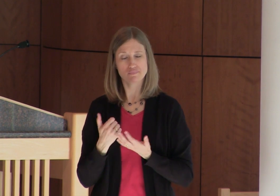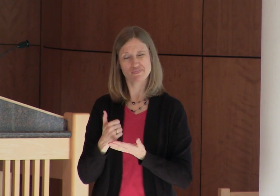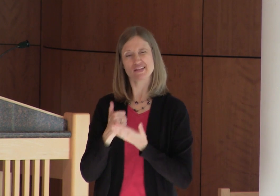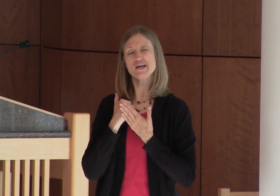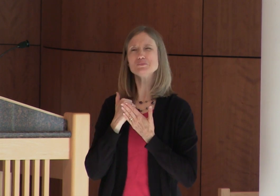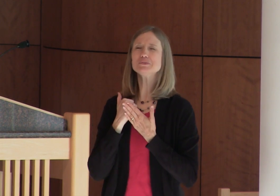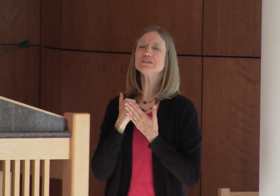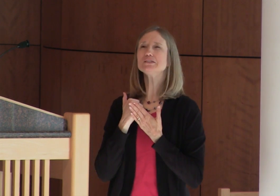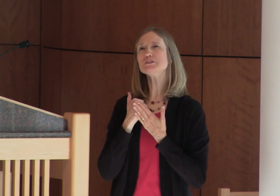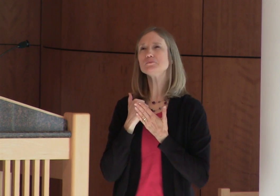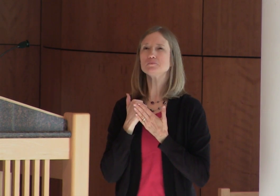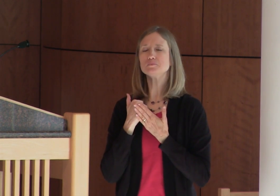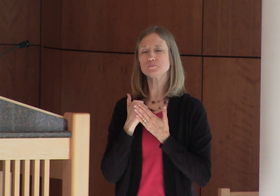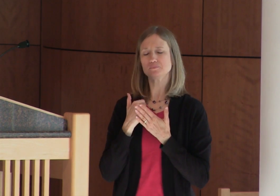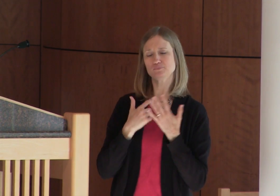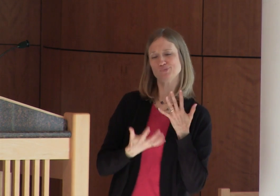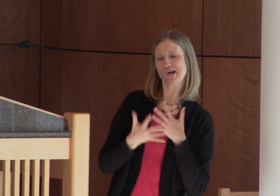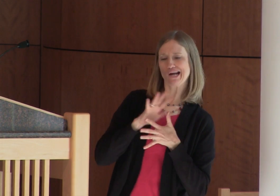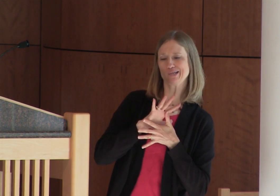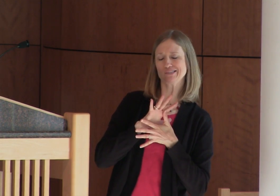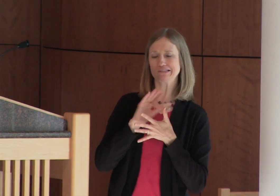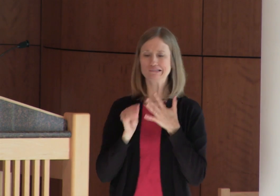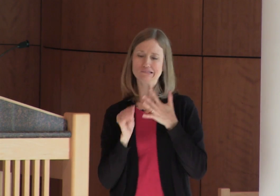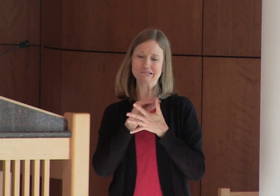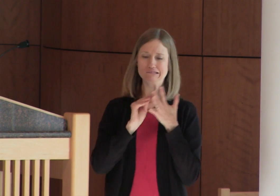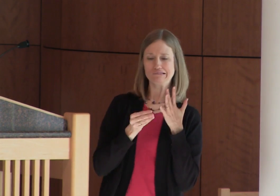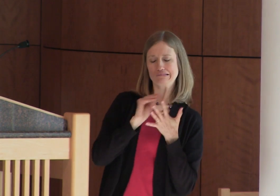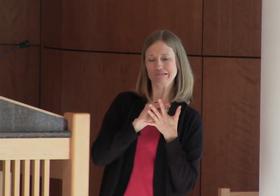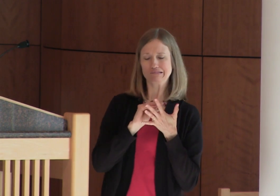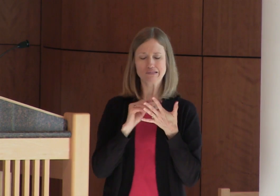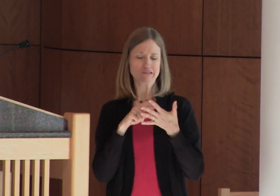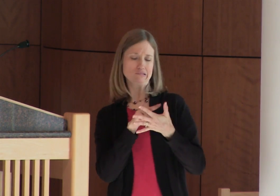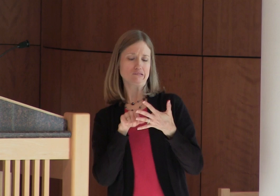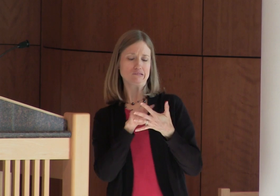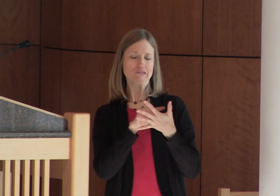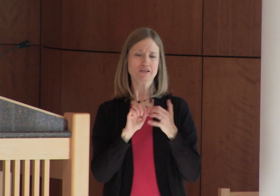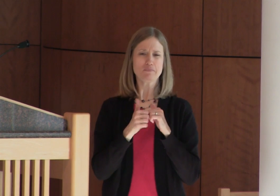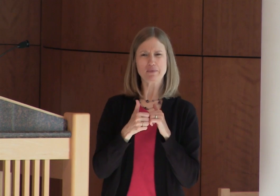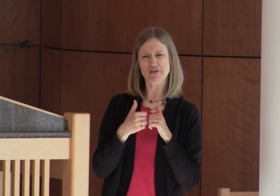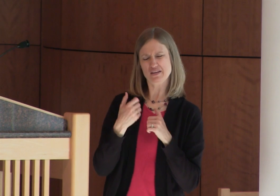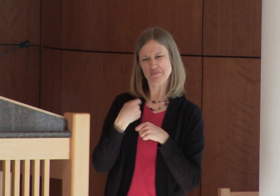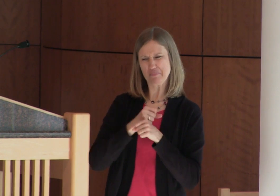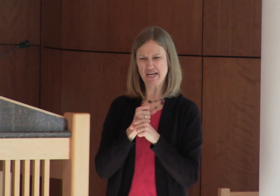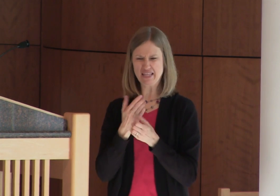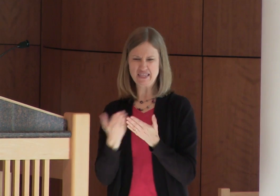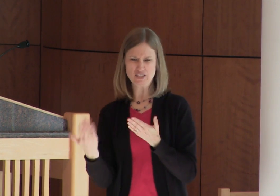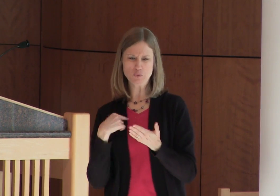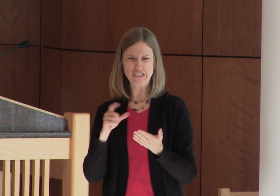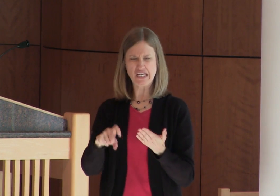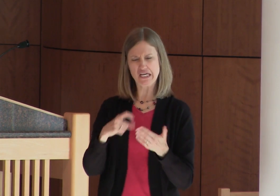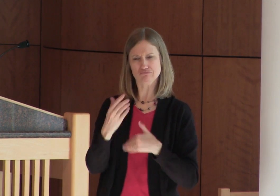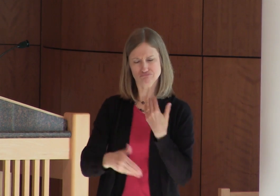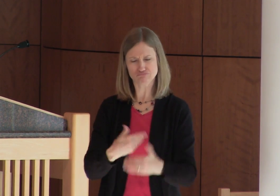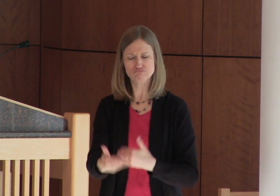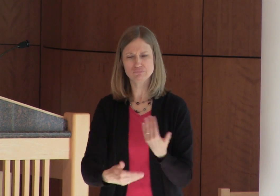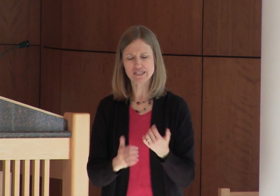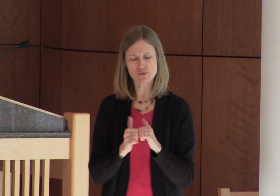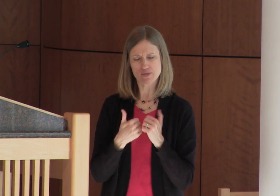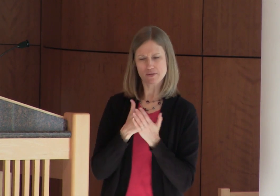of rebalancing priorities and carving out a place, a space, and the resources for those dreams to go. But it's still,